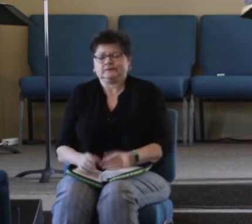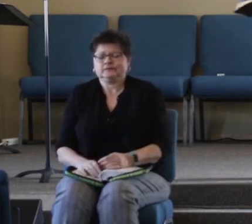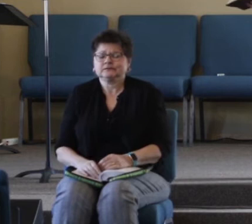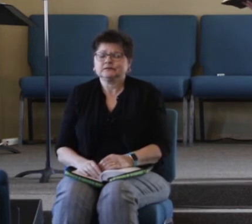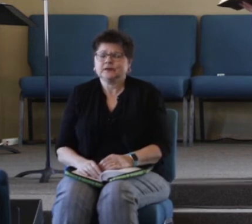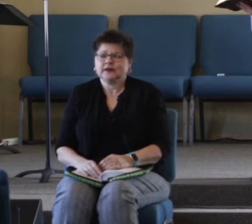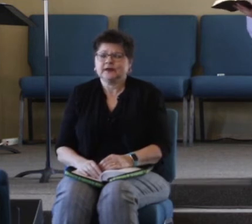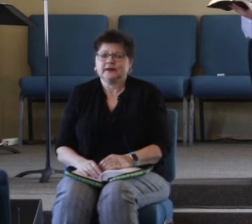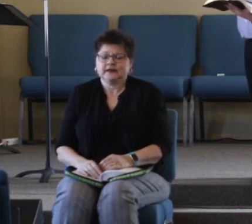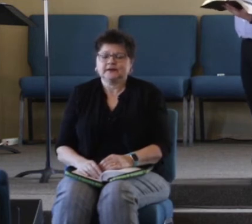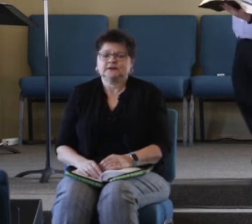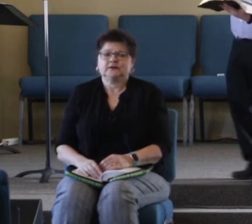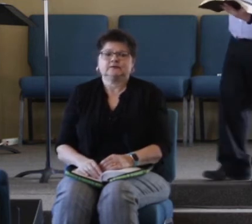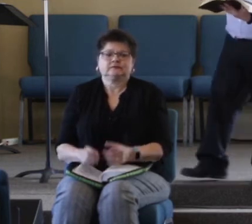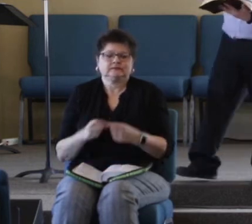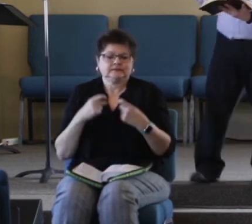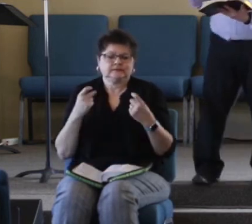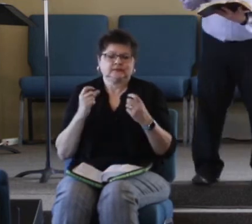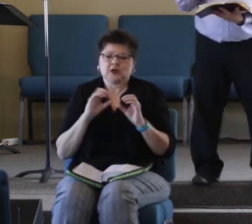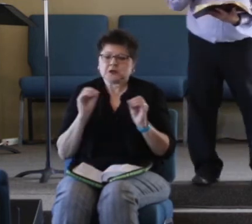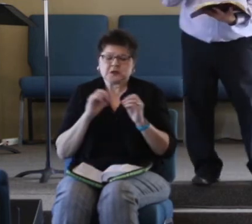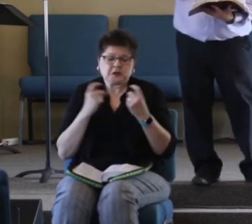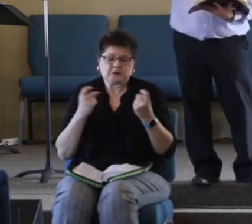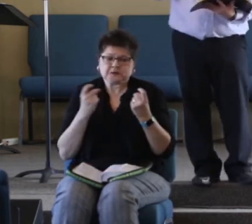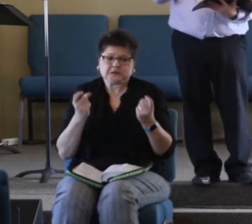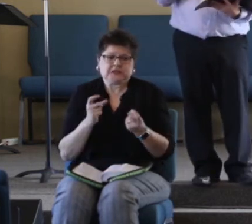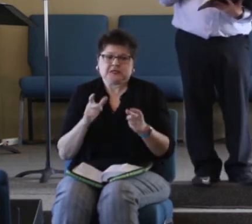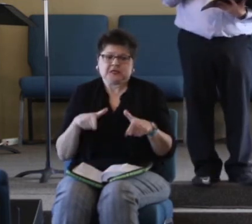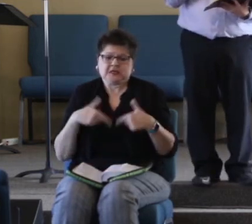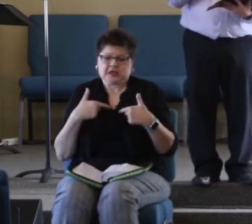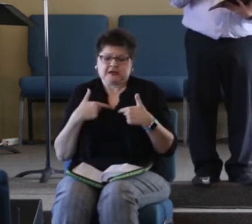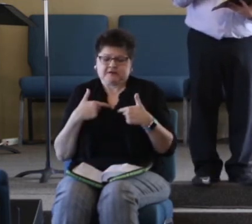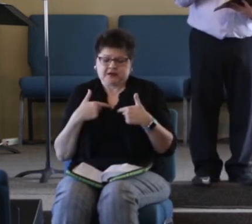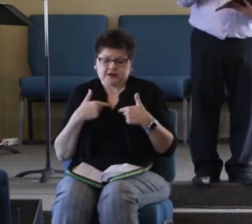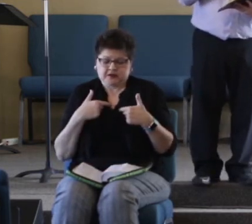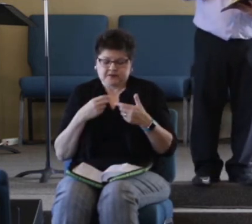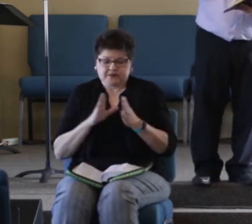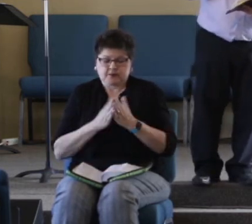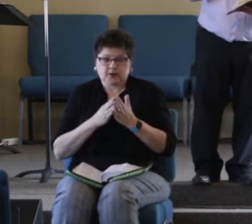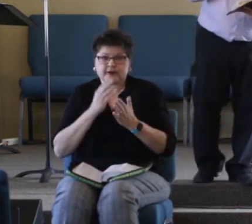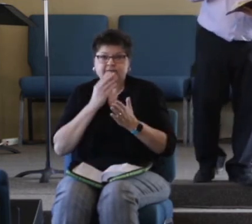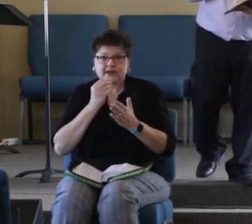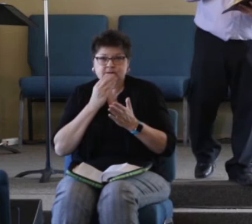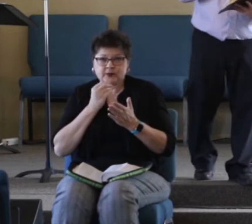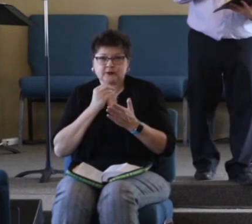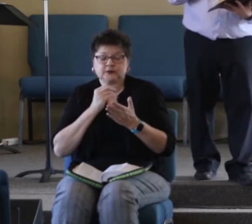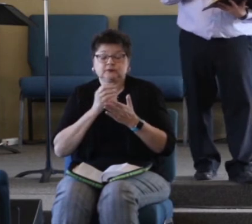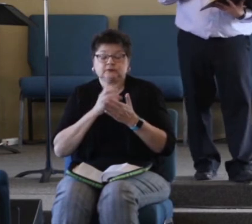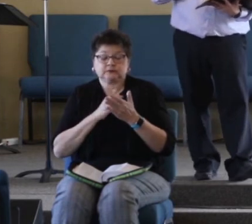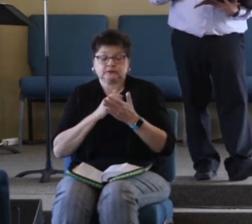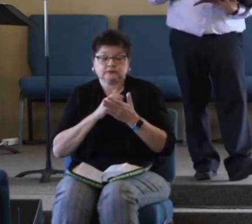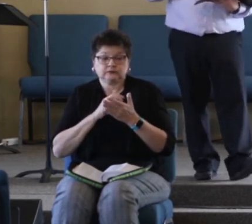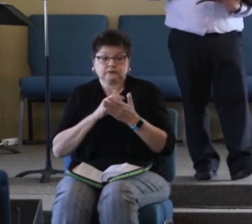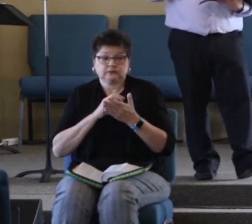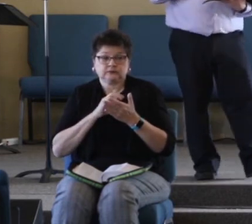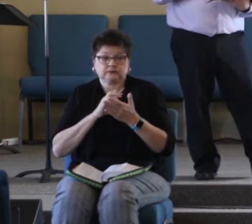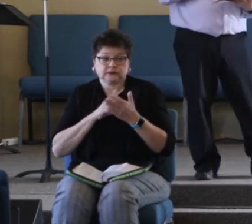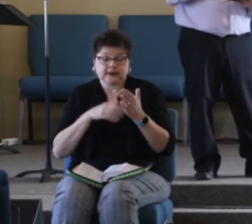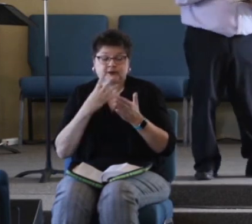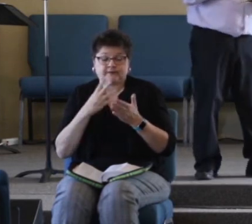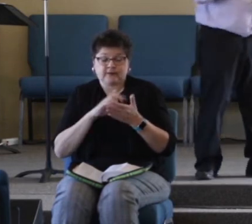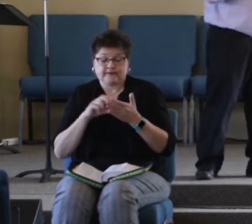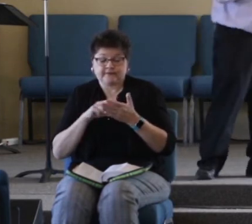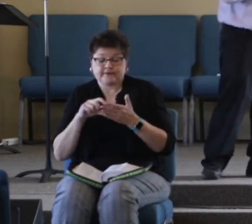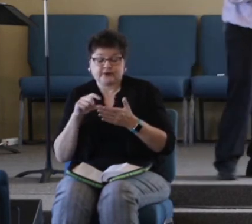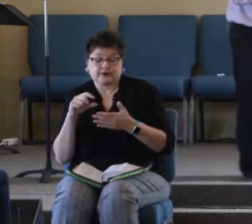He lived the sinless perfect life. Hebrews 4:15 says, for we do not have a high priest who cannot